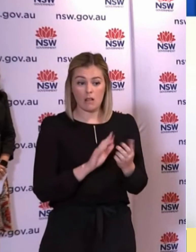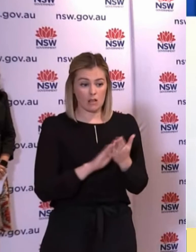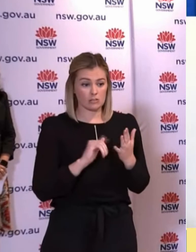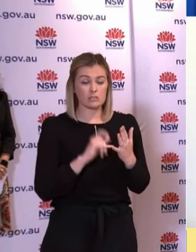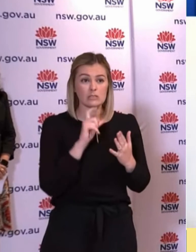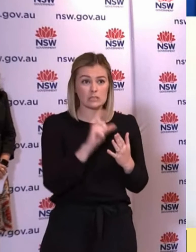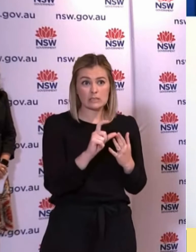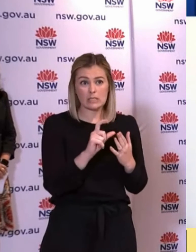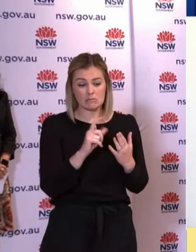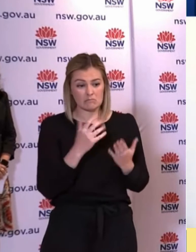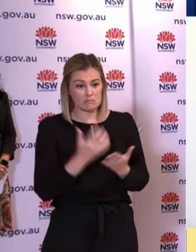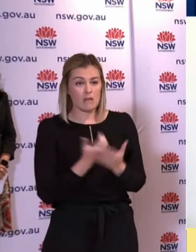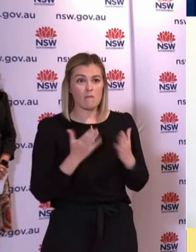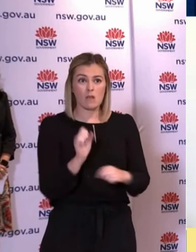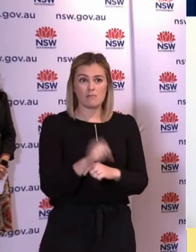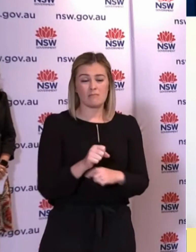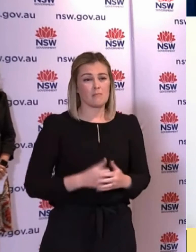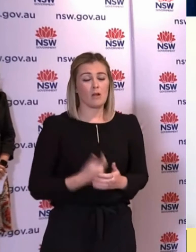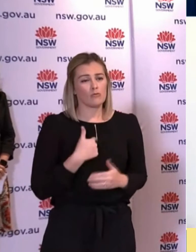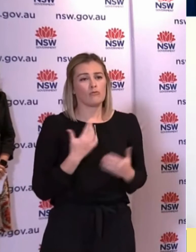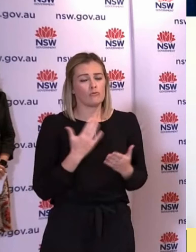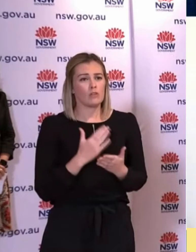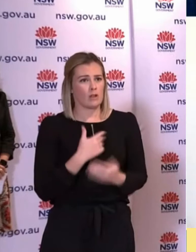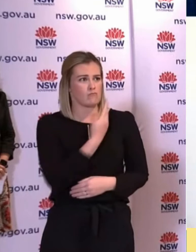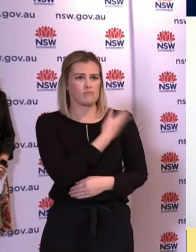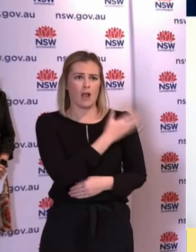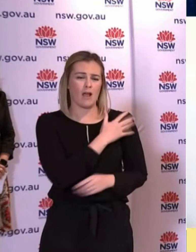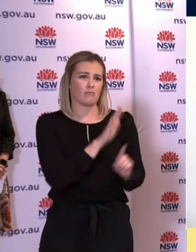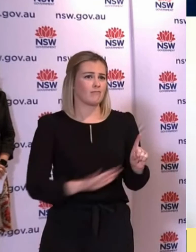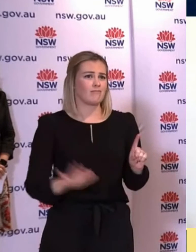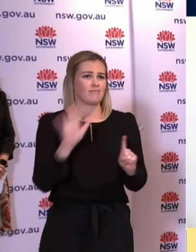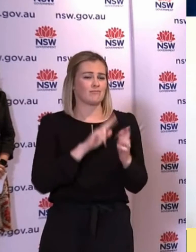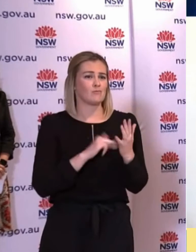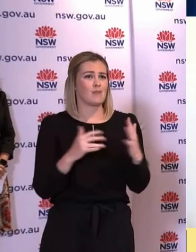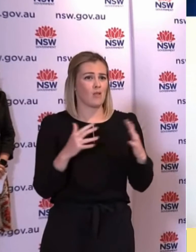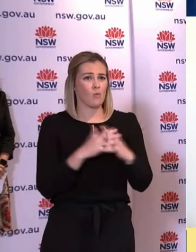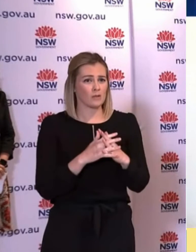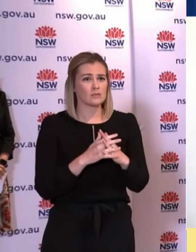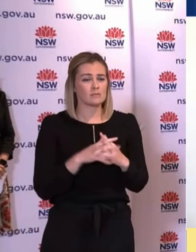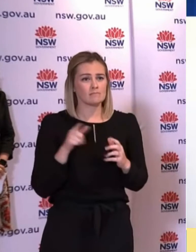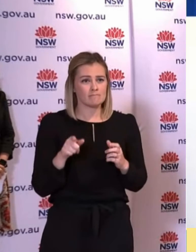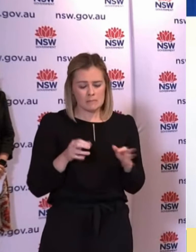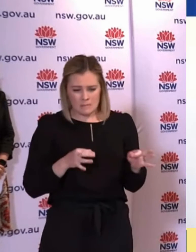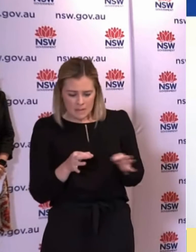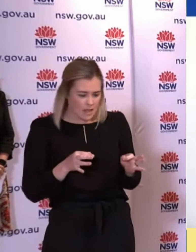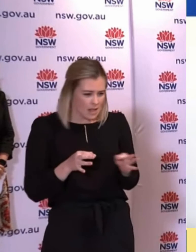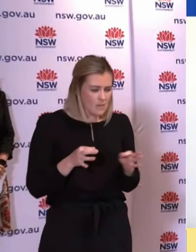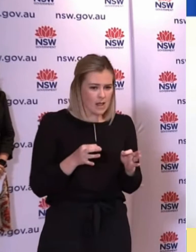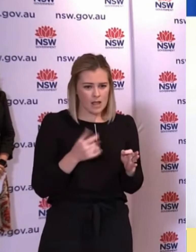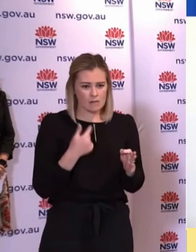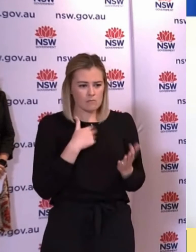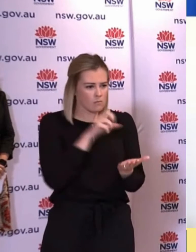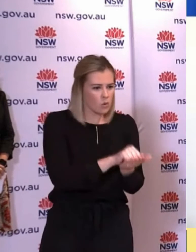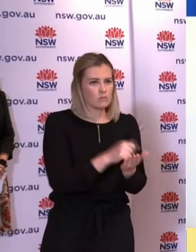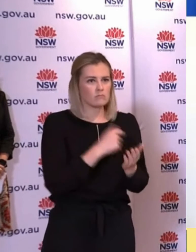been incredible in the last few weeks in terms of coming up with the energy to get out and get vaccinated despite